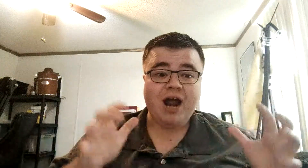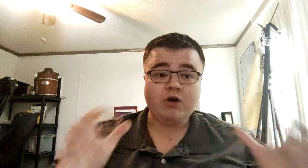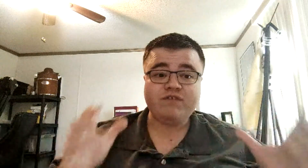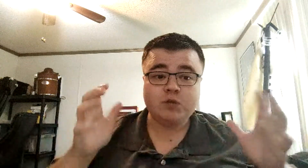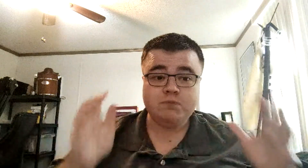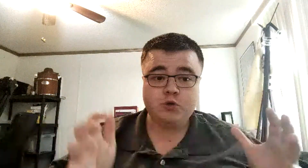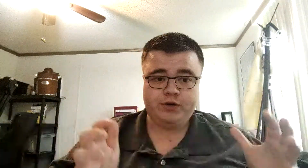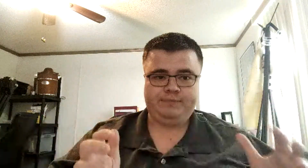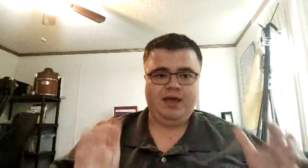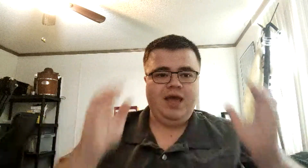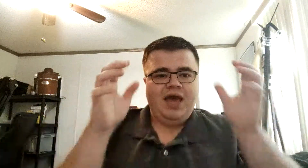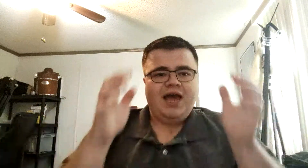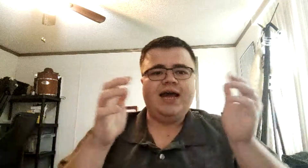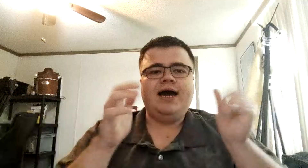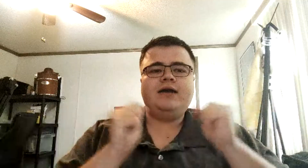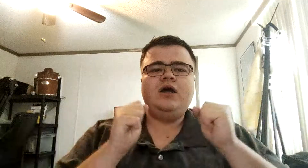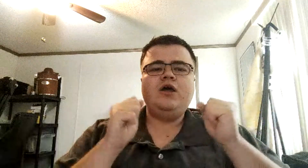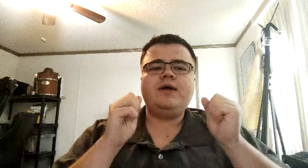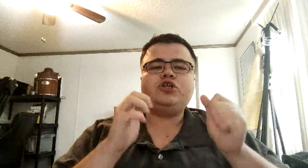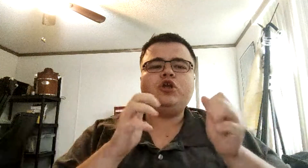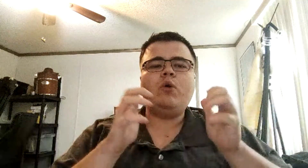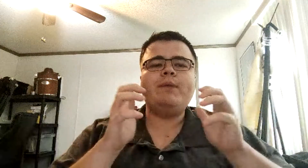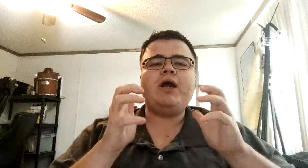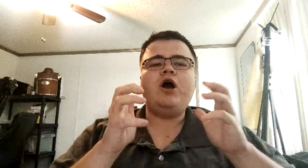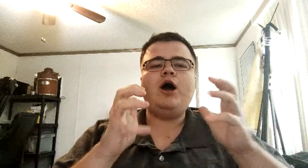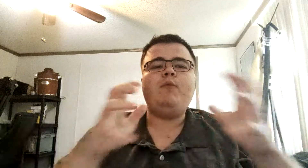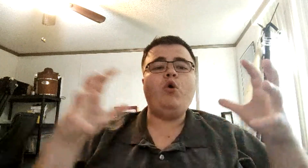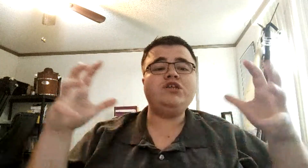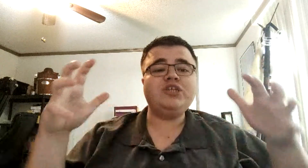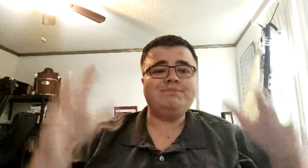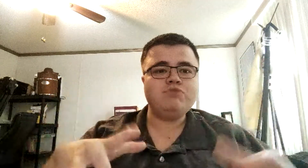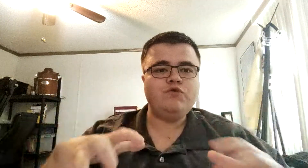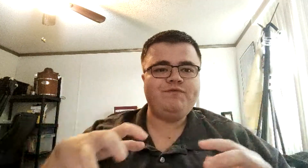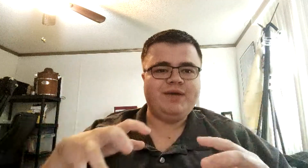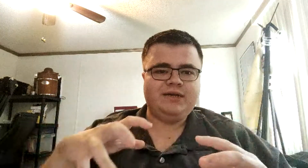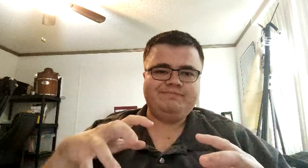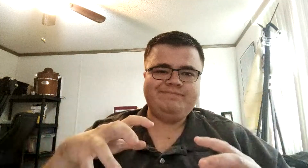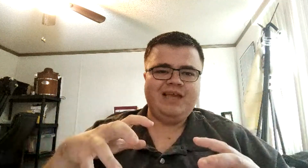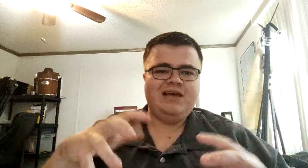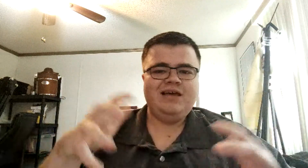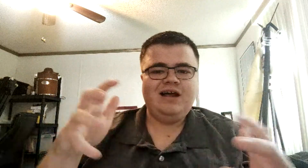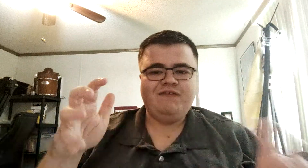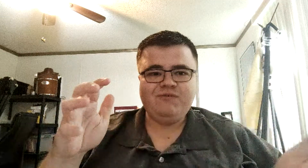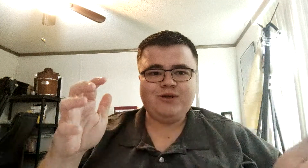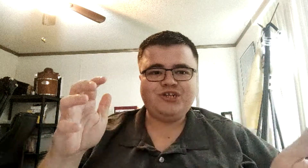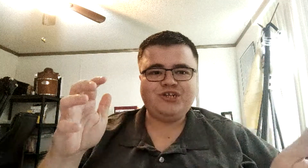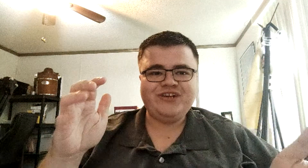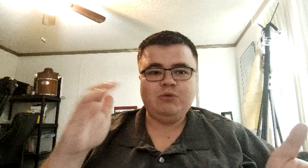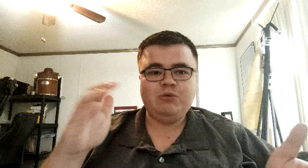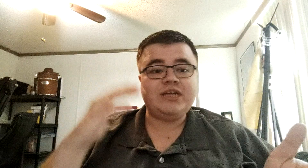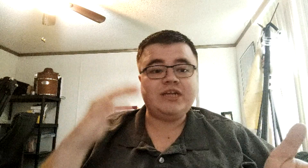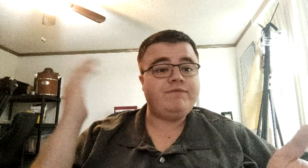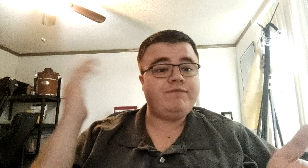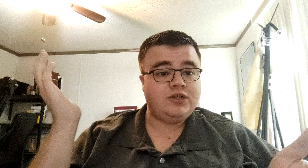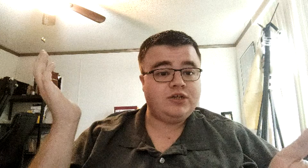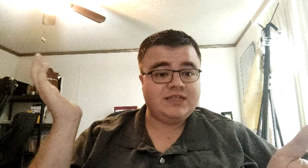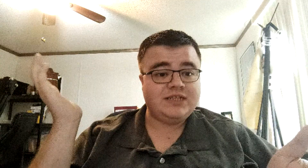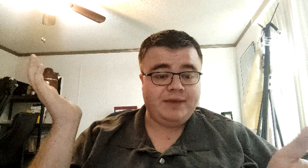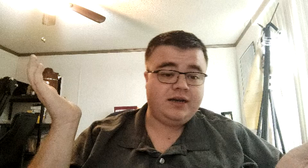of community, and they slowly become oralism movement. Unfortunately, which eventually this man